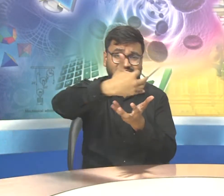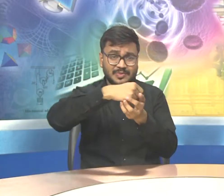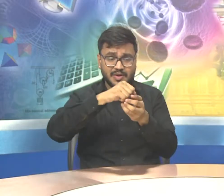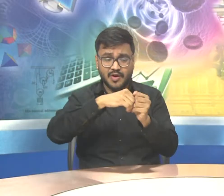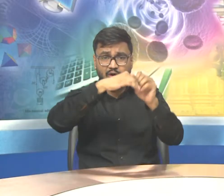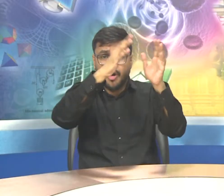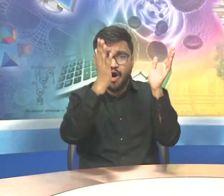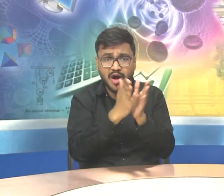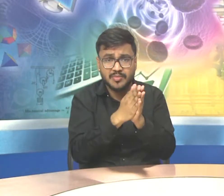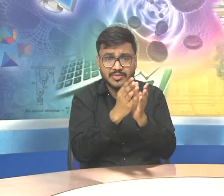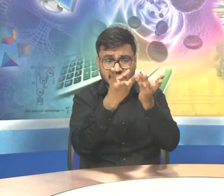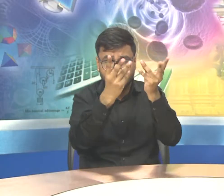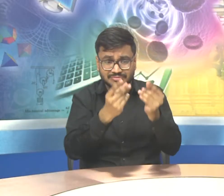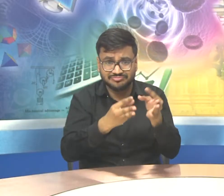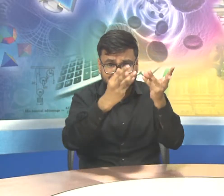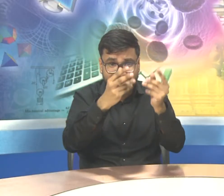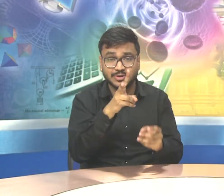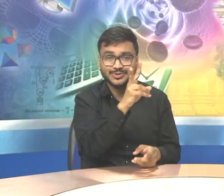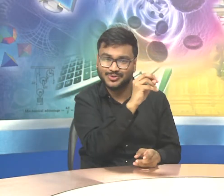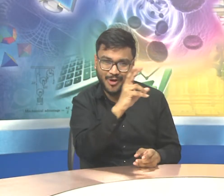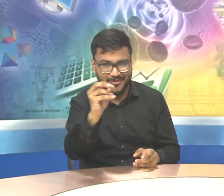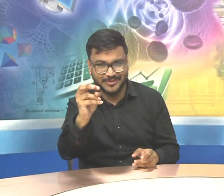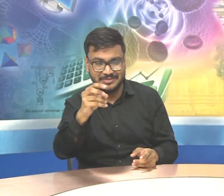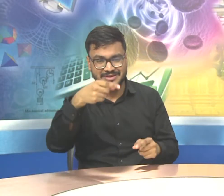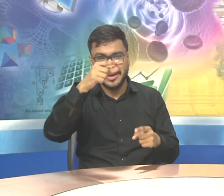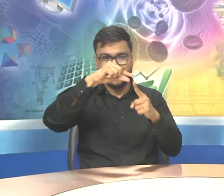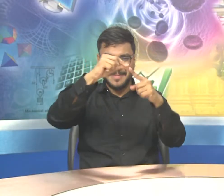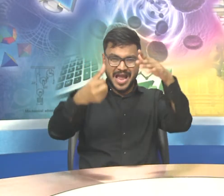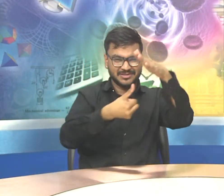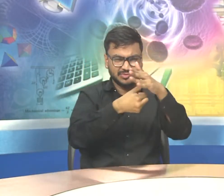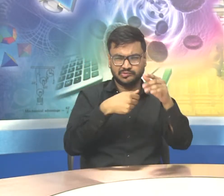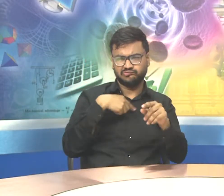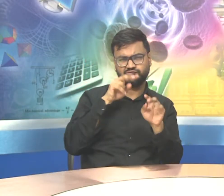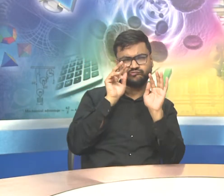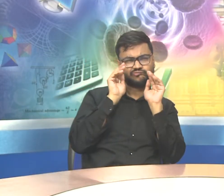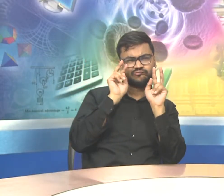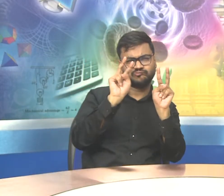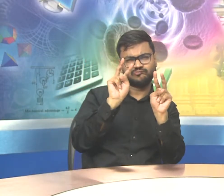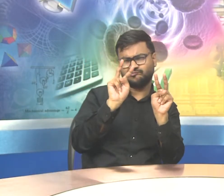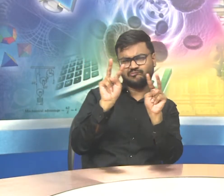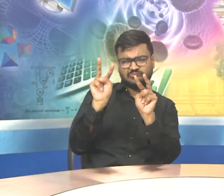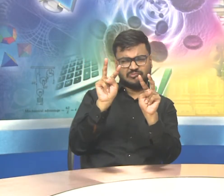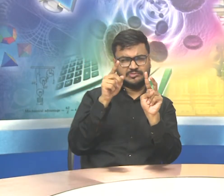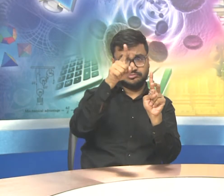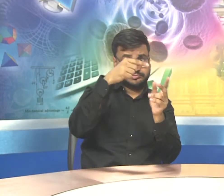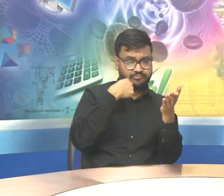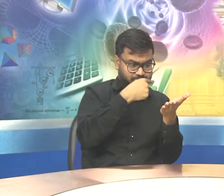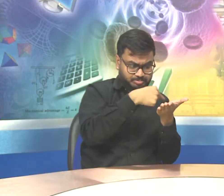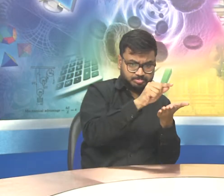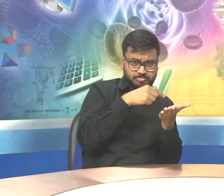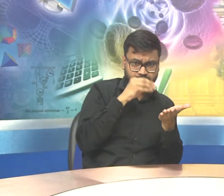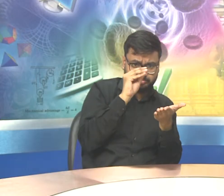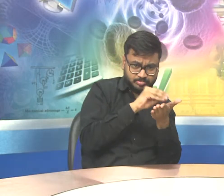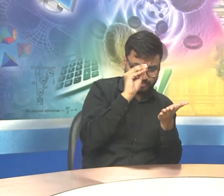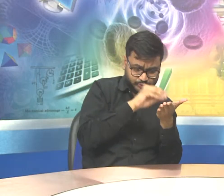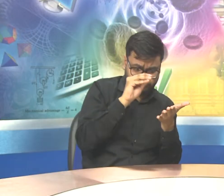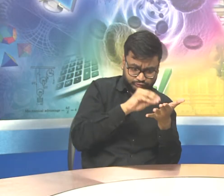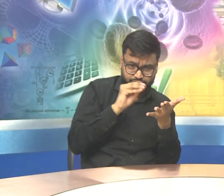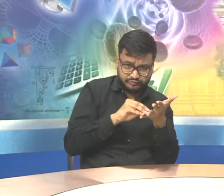Let us assume that first preference vote cast in favor of all the 4 candidates are